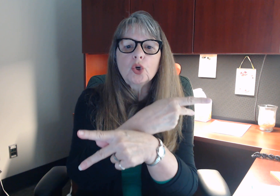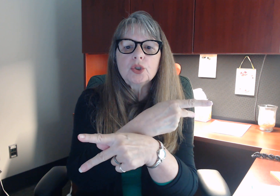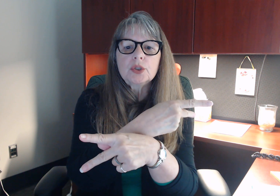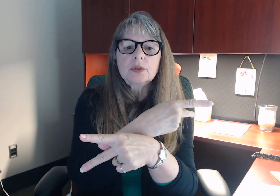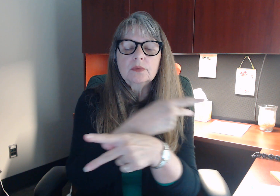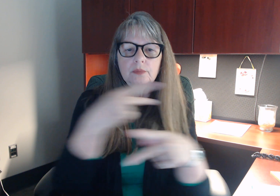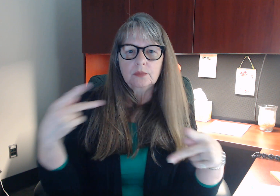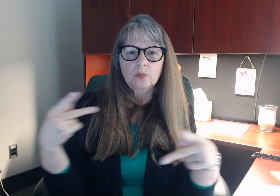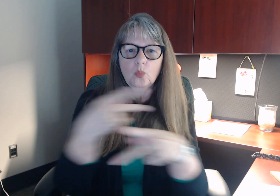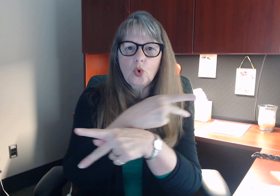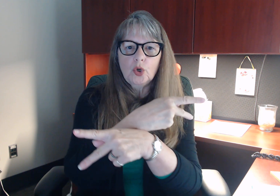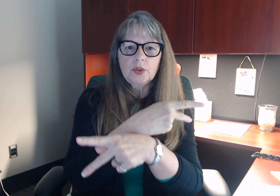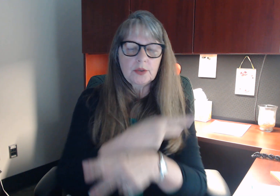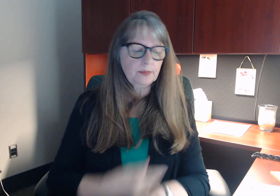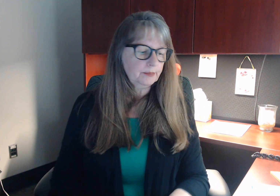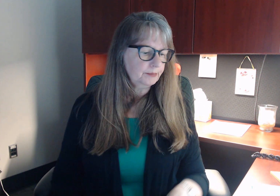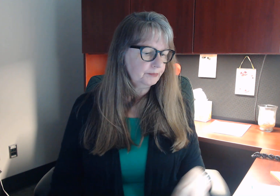worse. Worse.